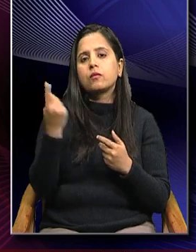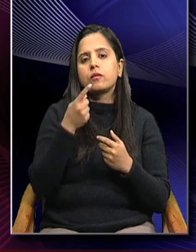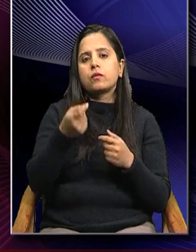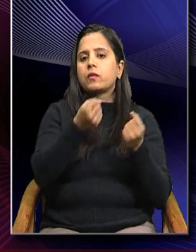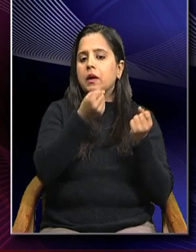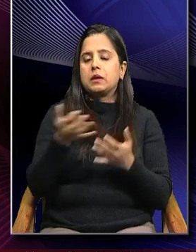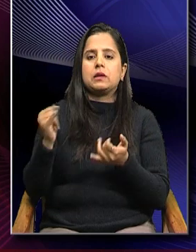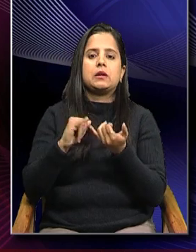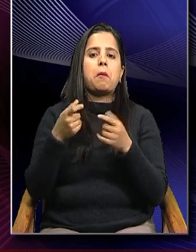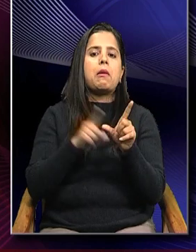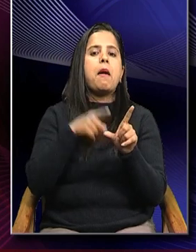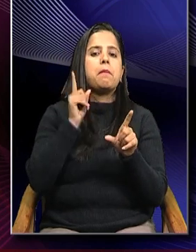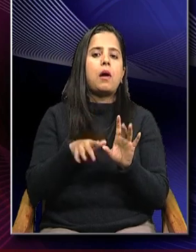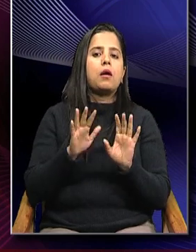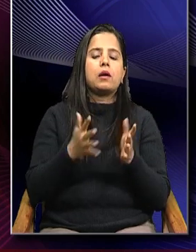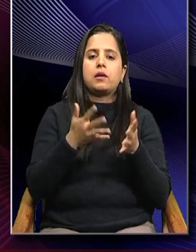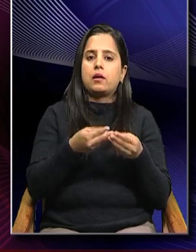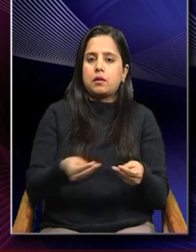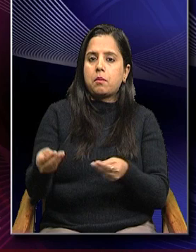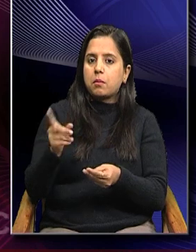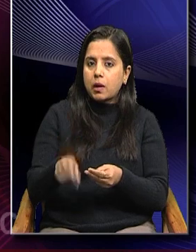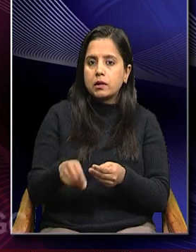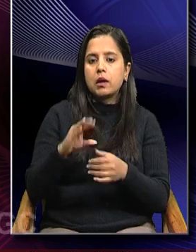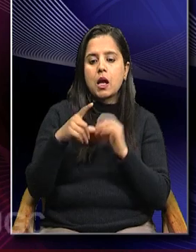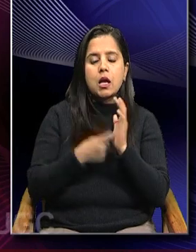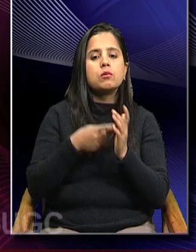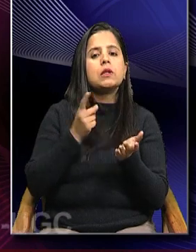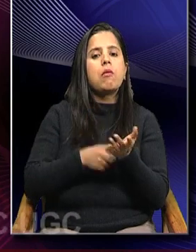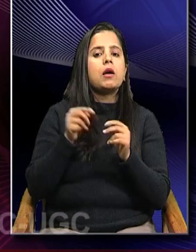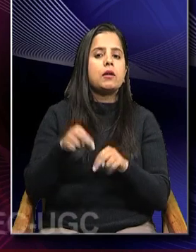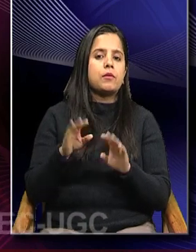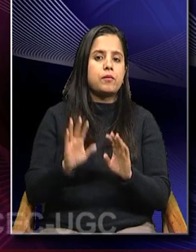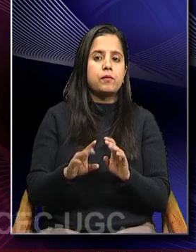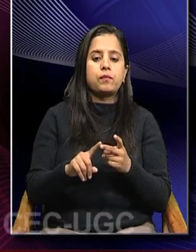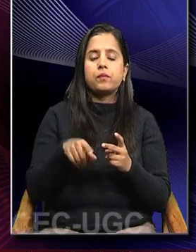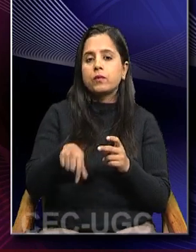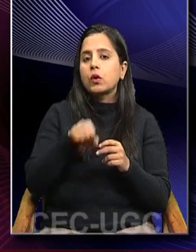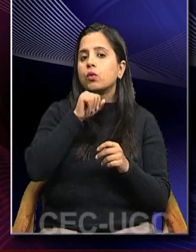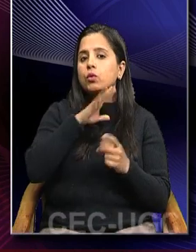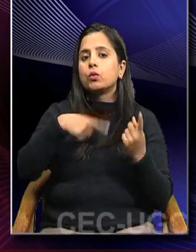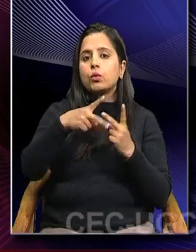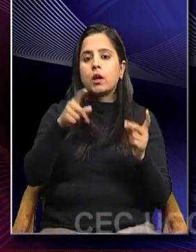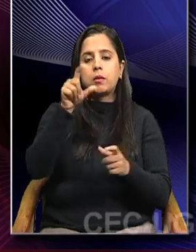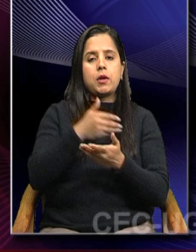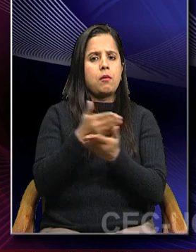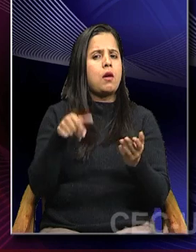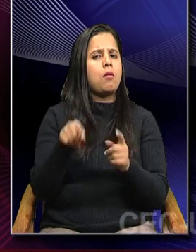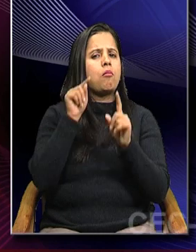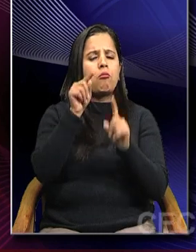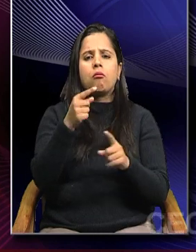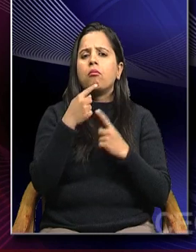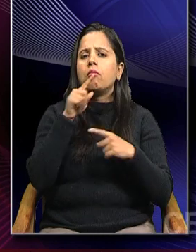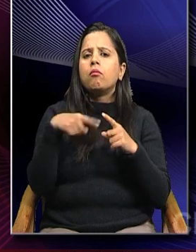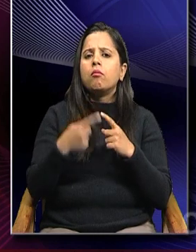supplies, that we need to supply the product as per the customer's demand. The next is the youthful population, and here is the point where we talk